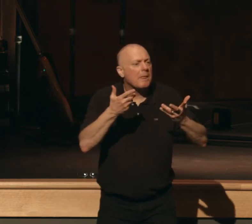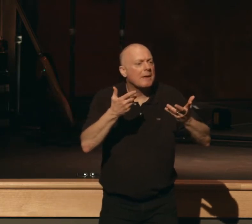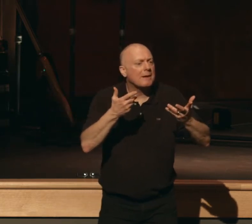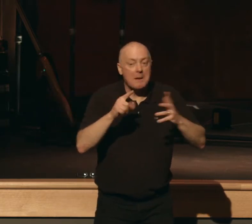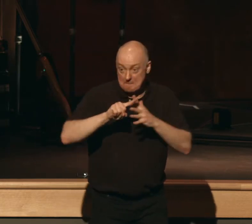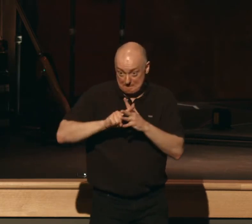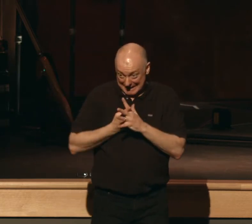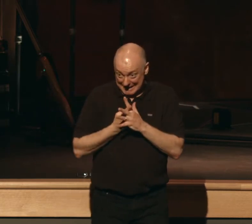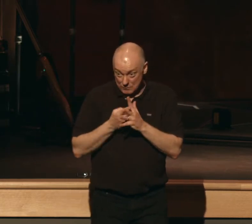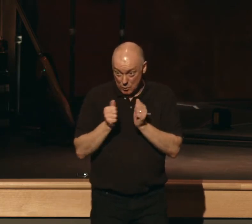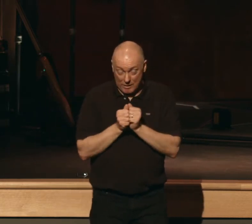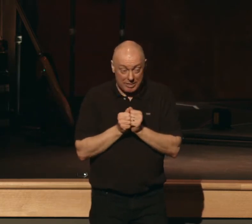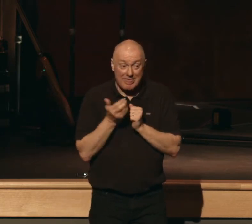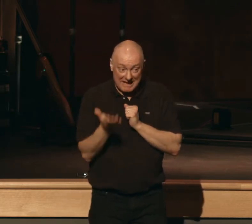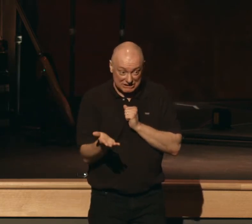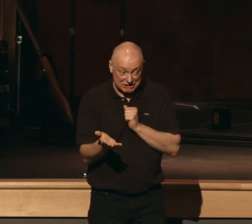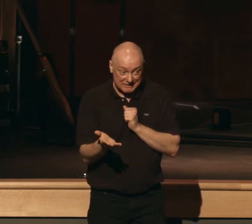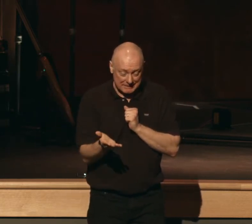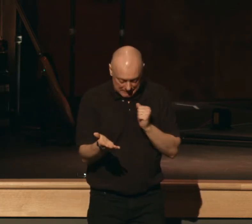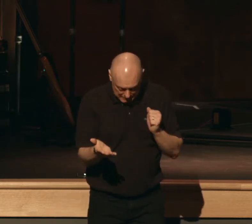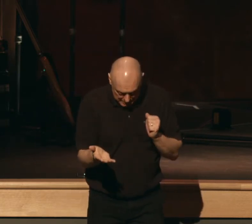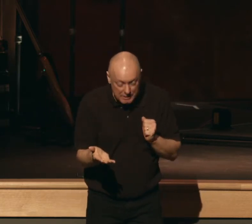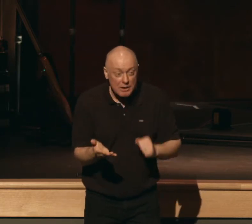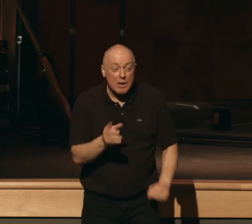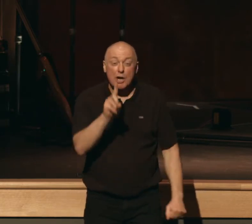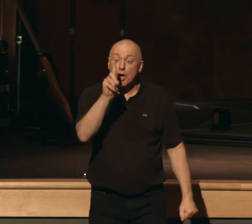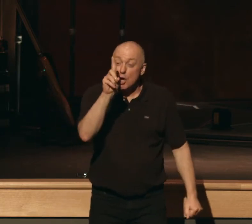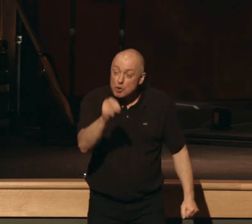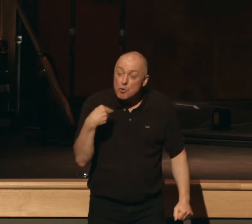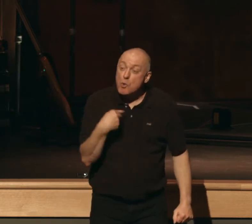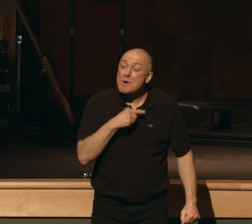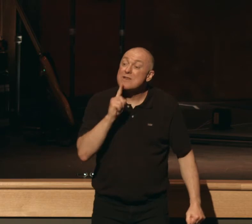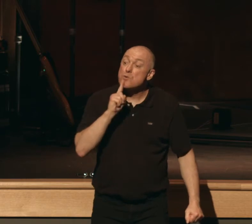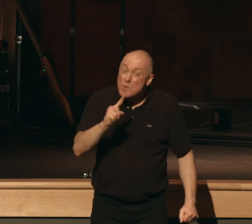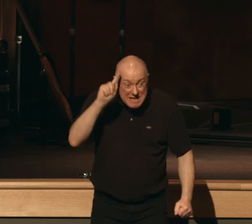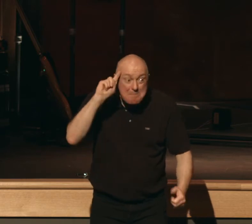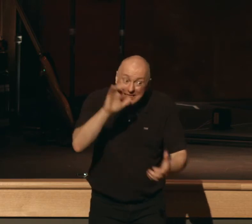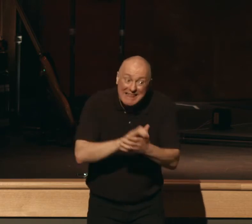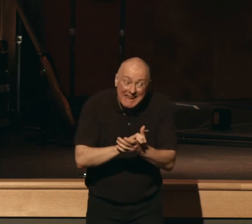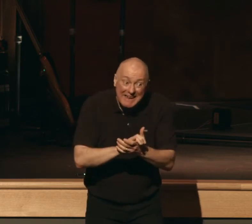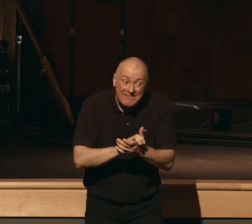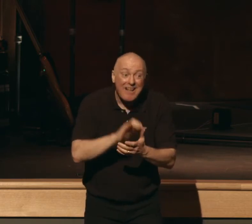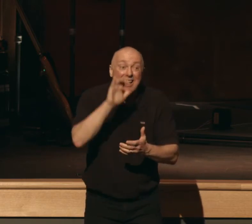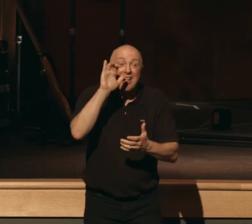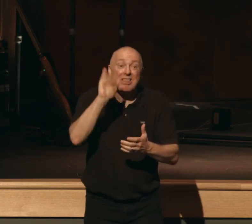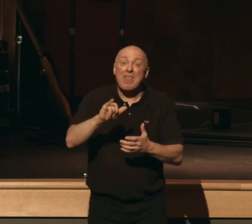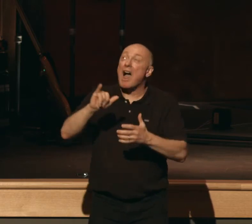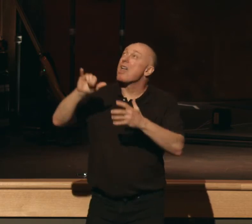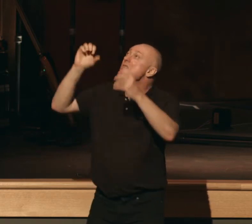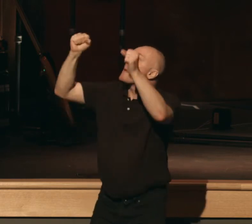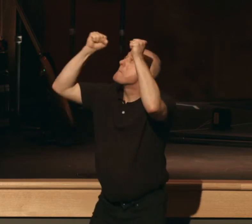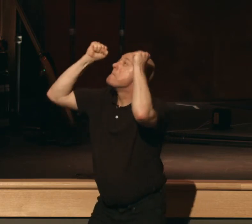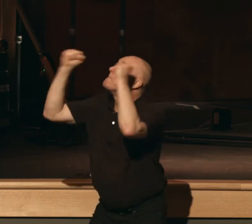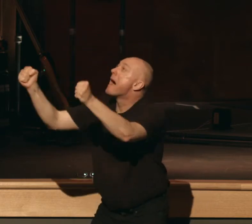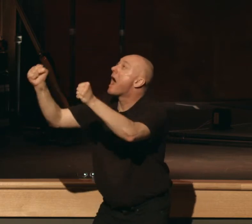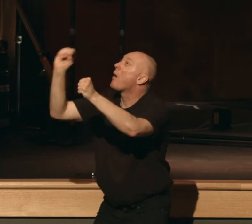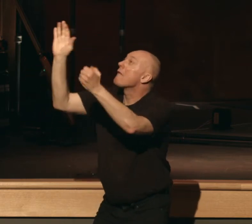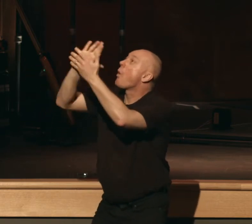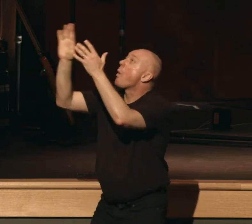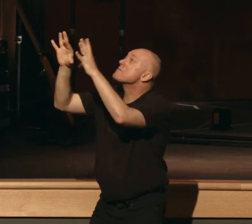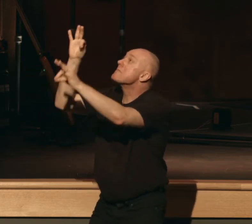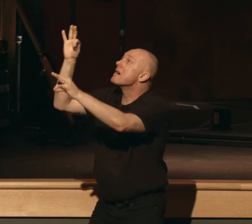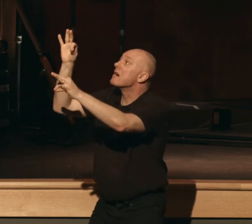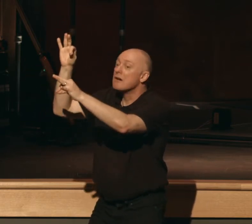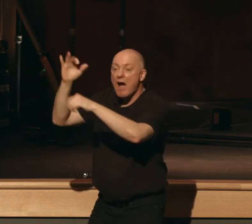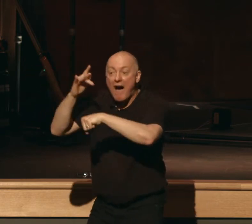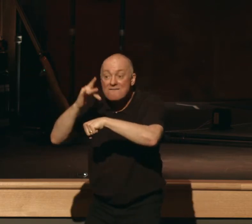Well, let's begin with this. Do we really believe that the immeasurable power of the Holy